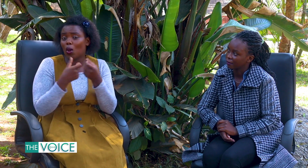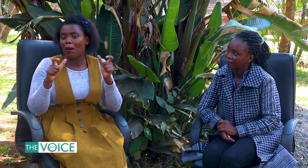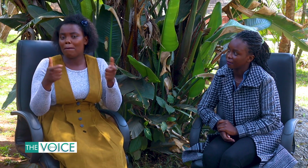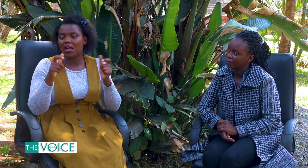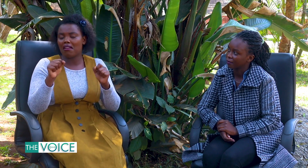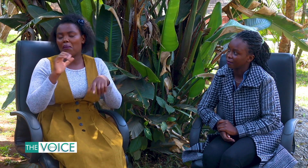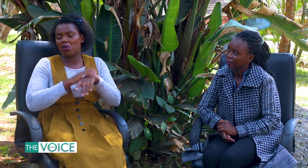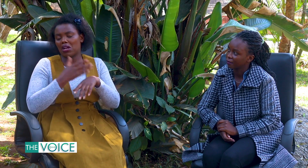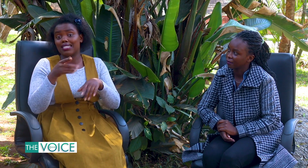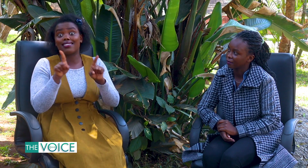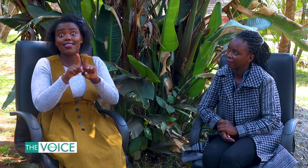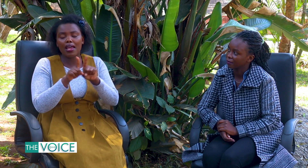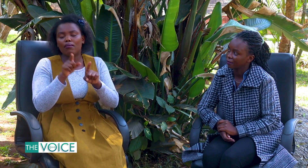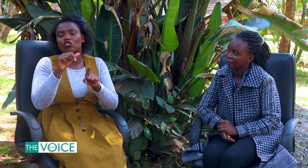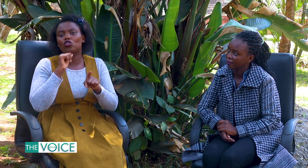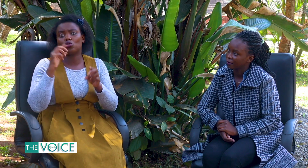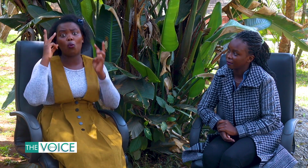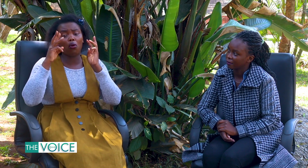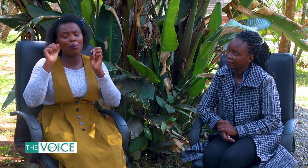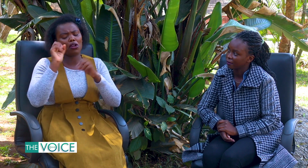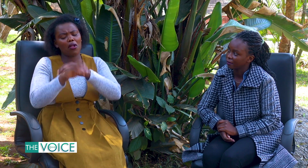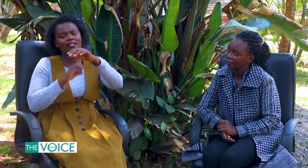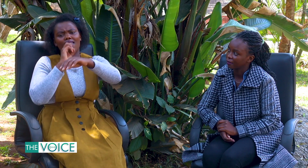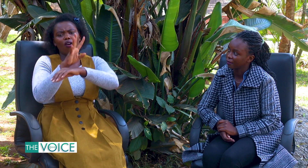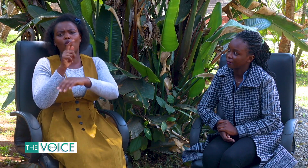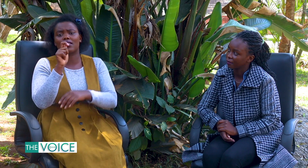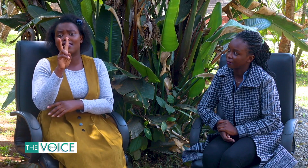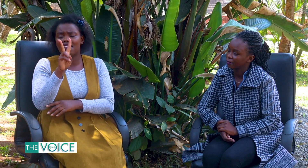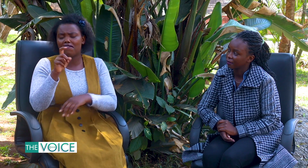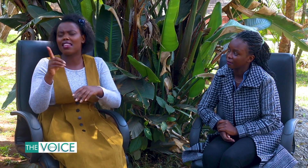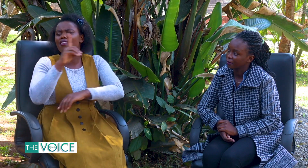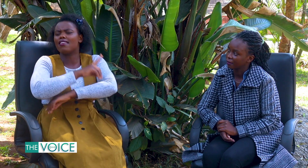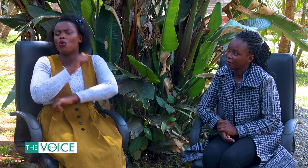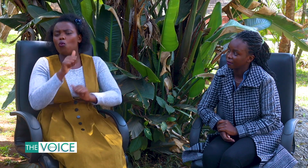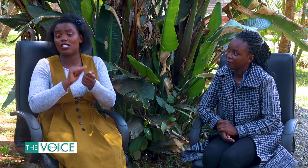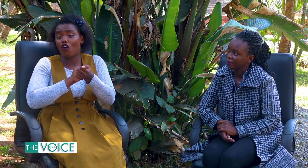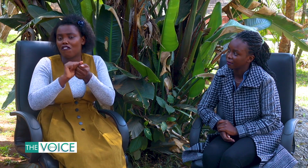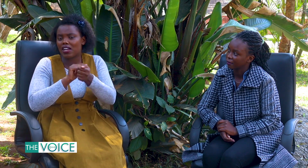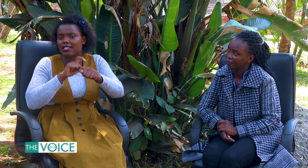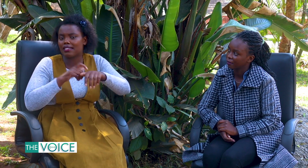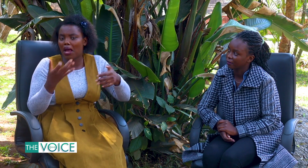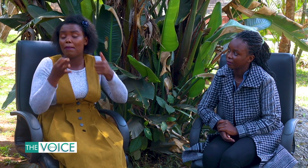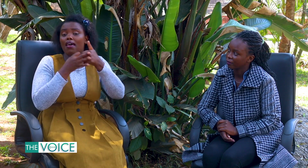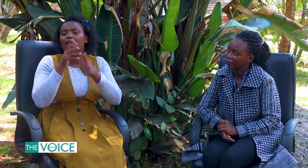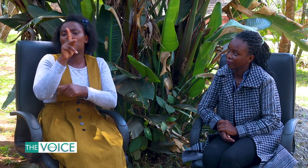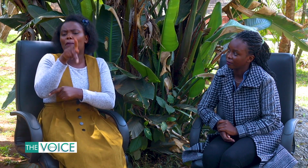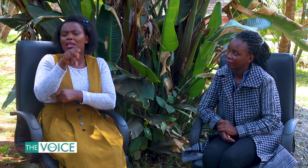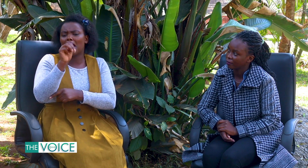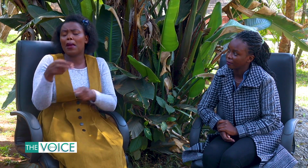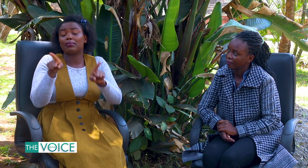social media platforms. The Voice Show is aired every Friday at 8 p.m. and there's